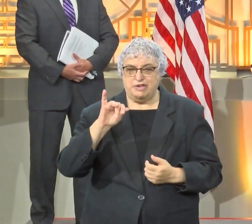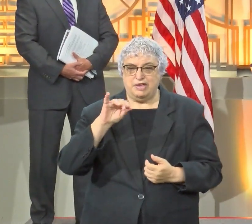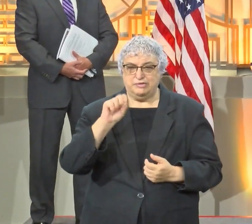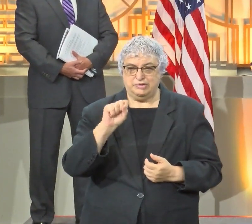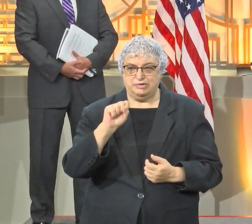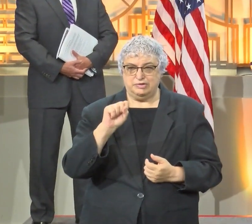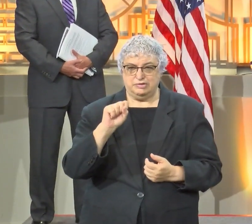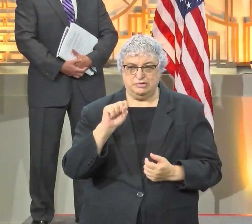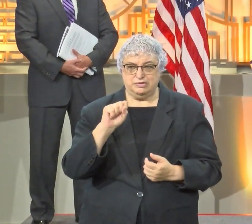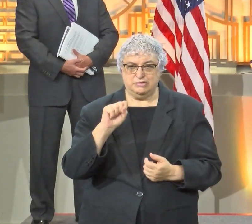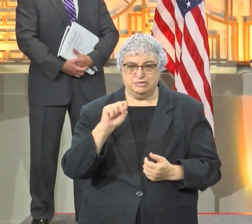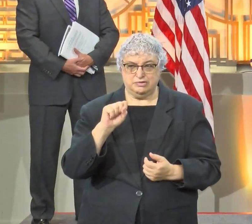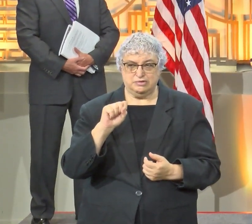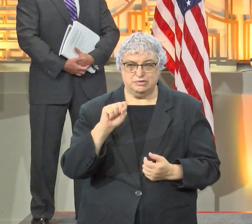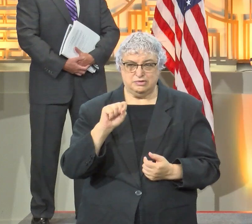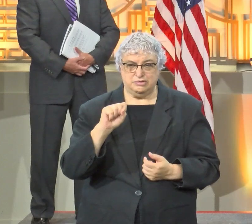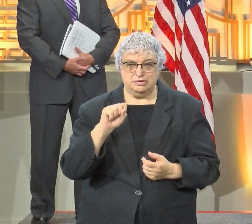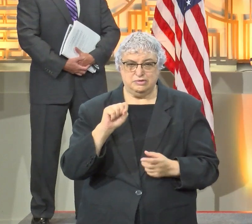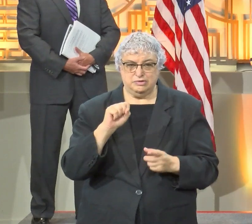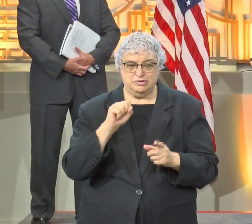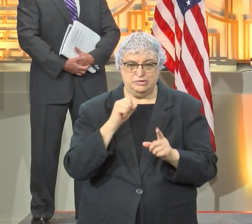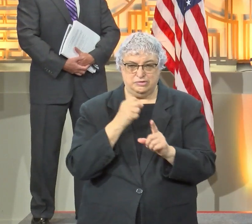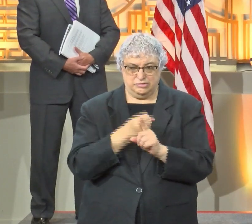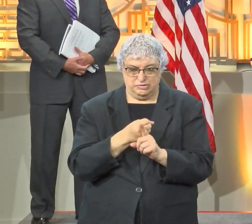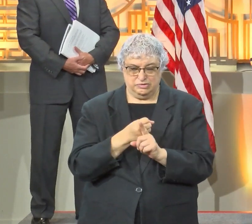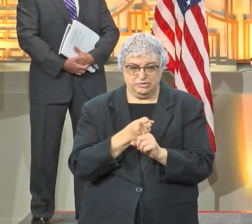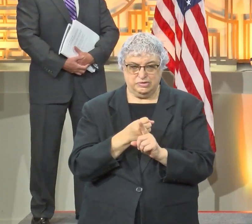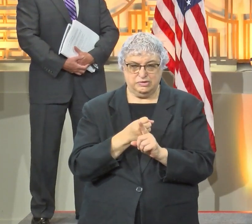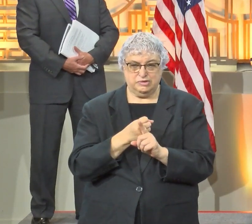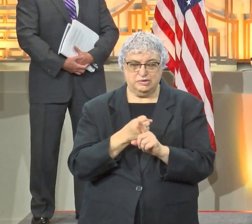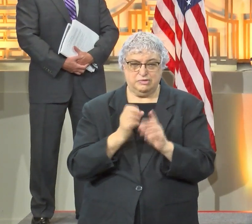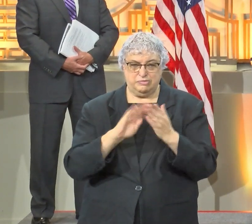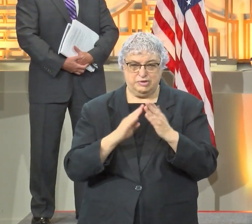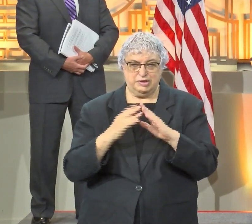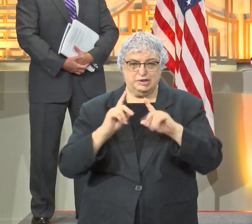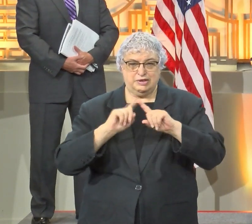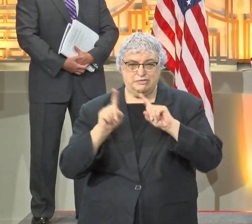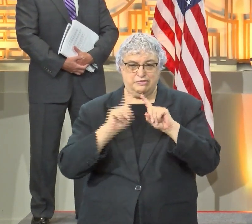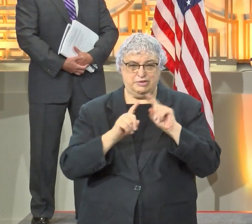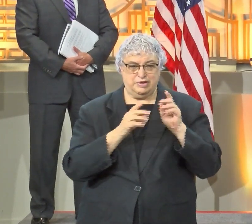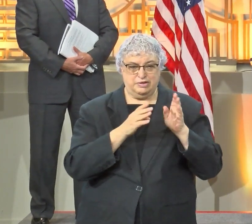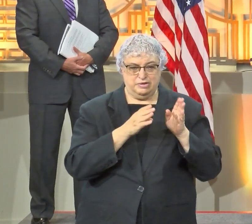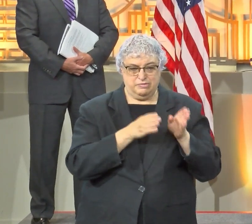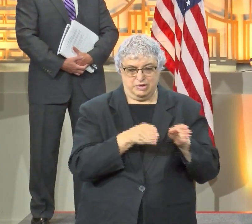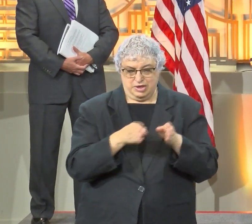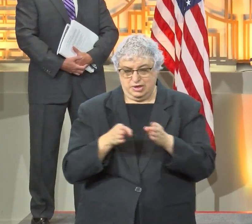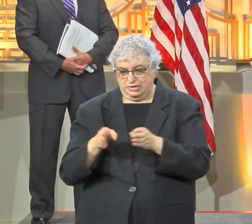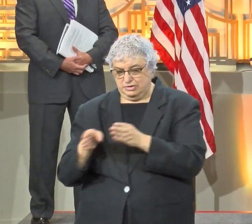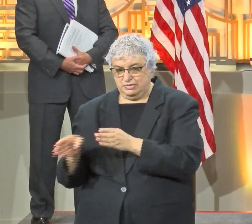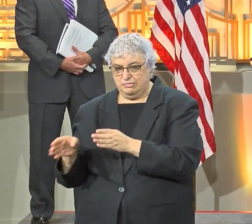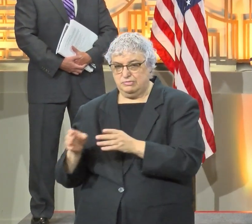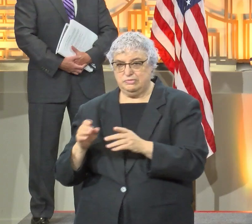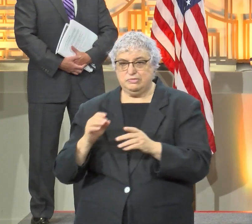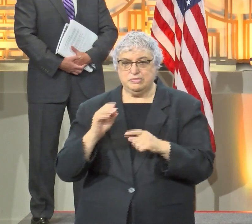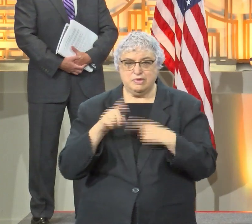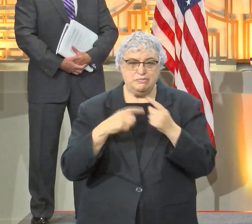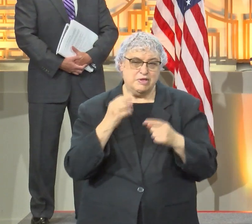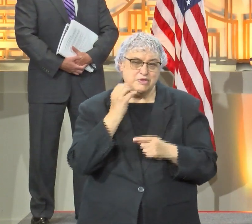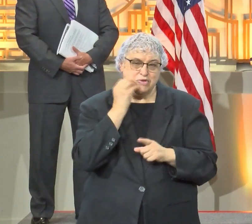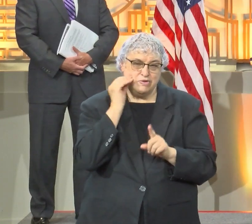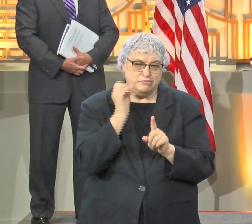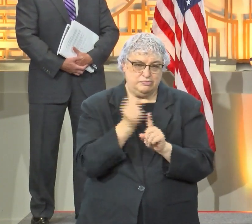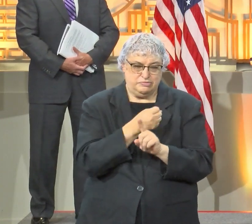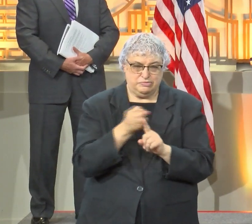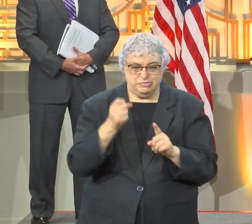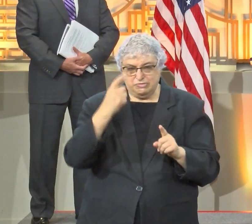is impacting communities in so many different ways. But with respect to domestic violence, with respect to